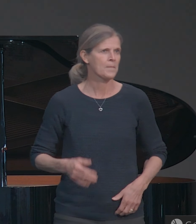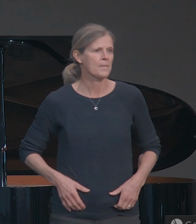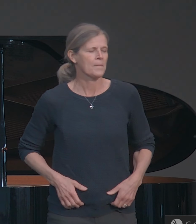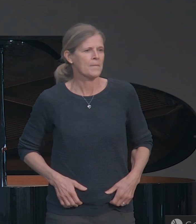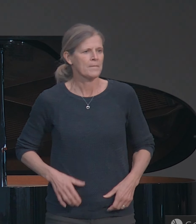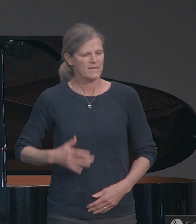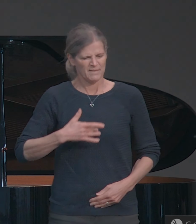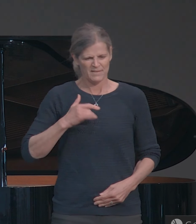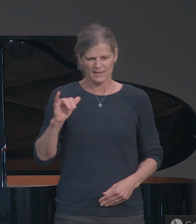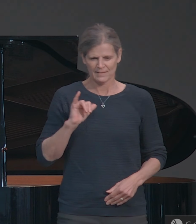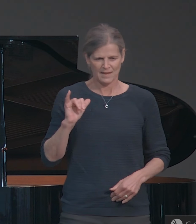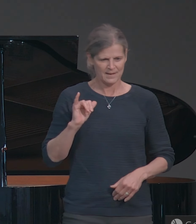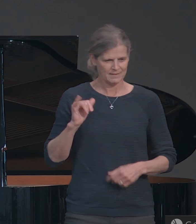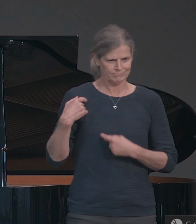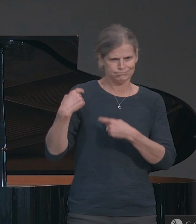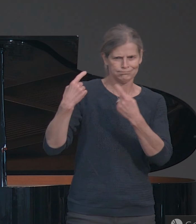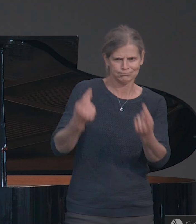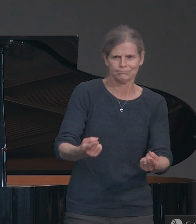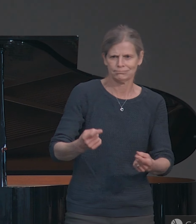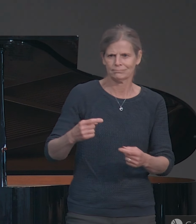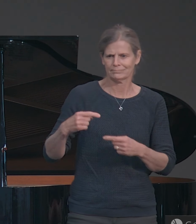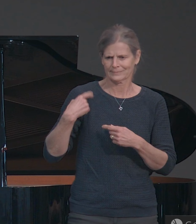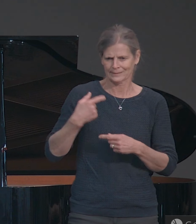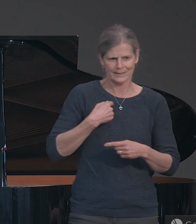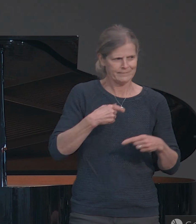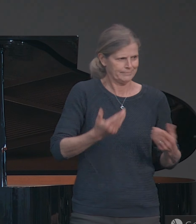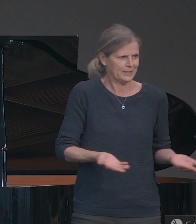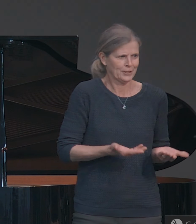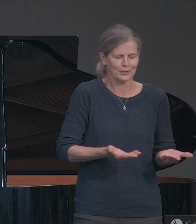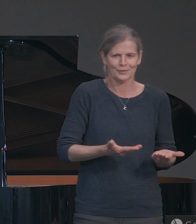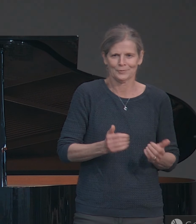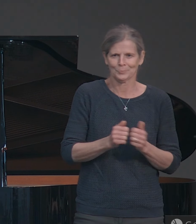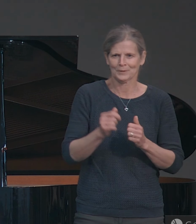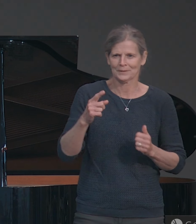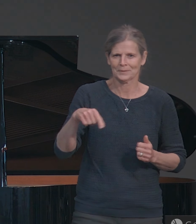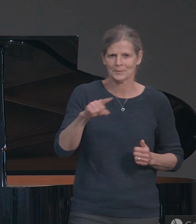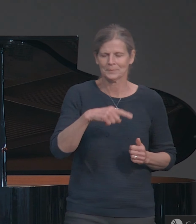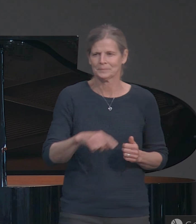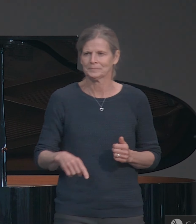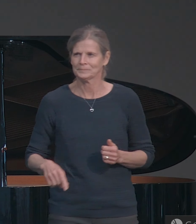Feels like it's been a while since I've actually been up here with you.